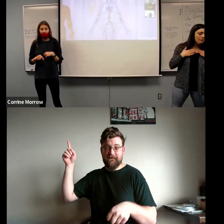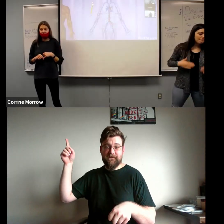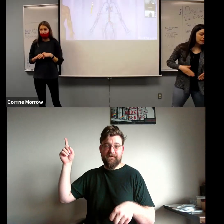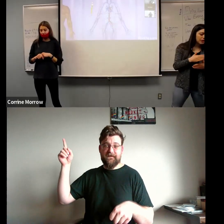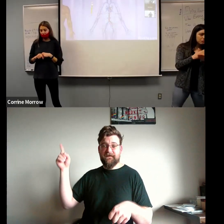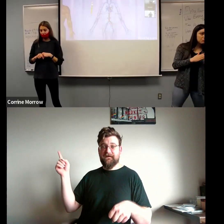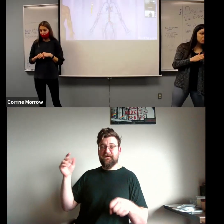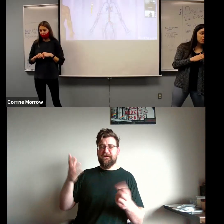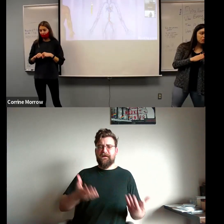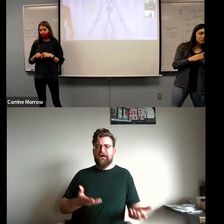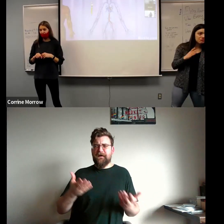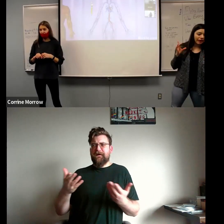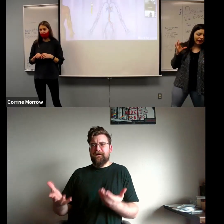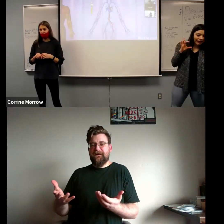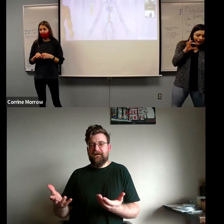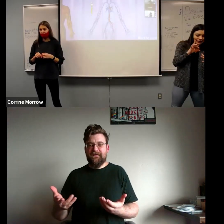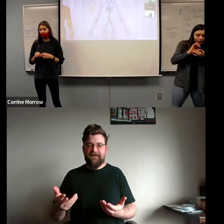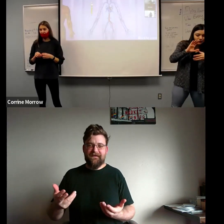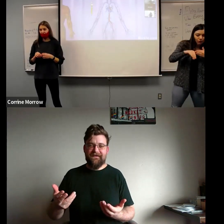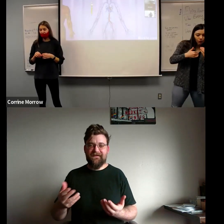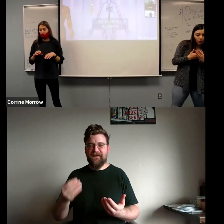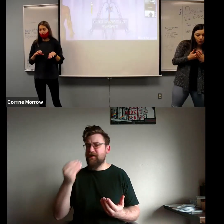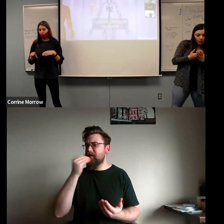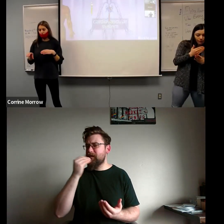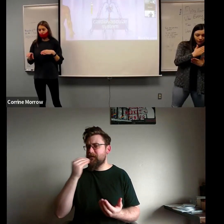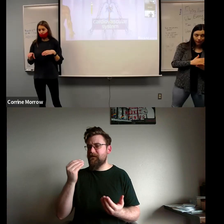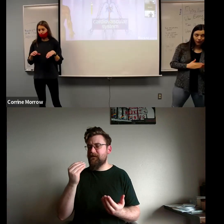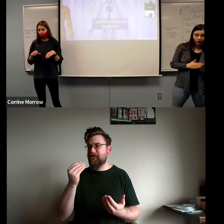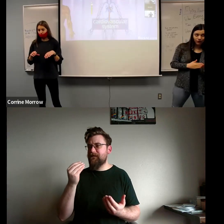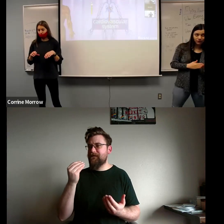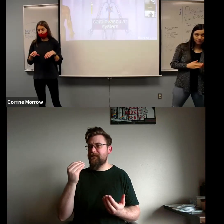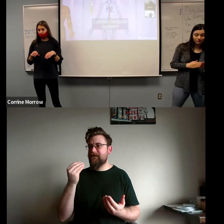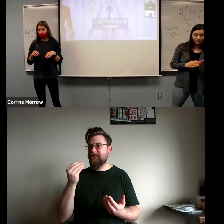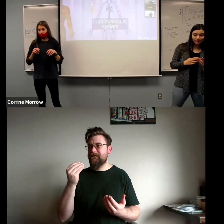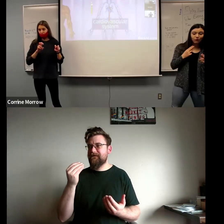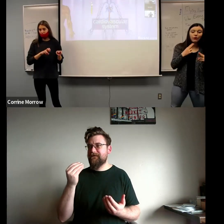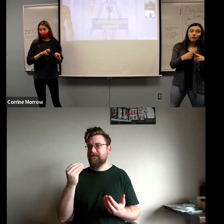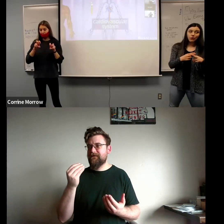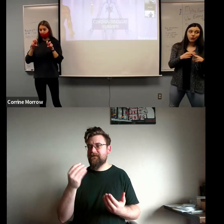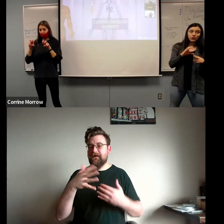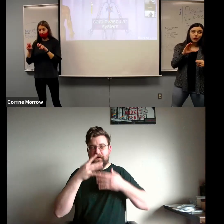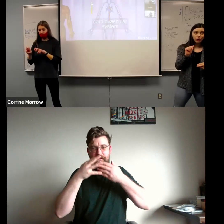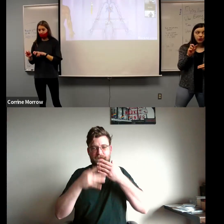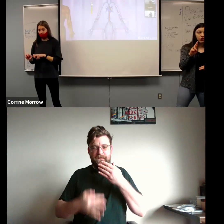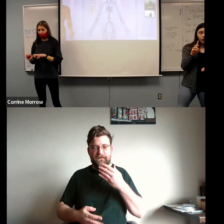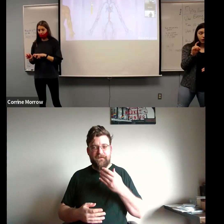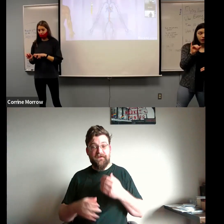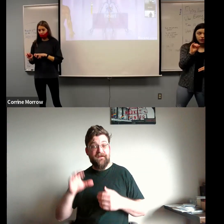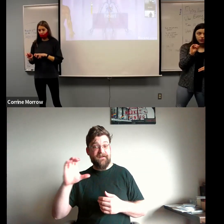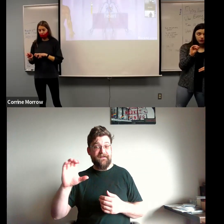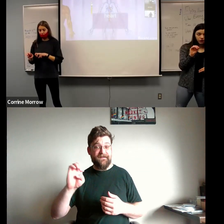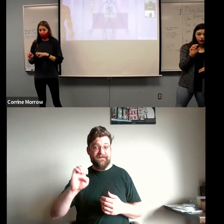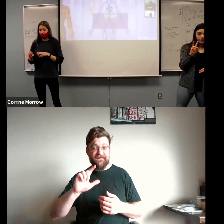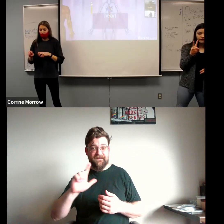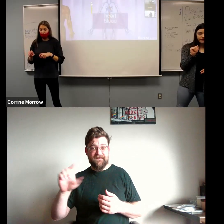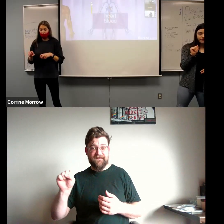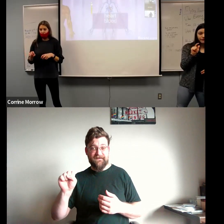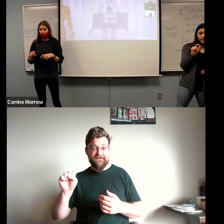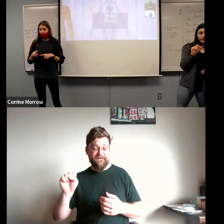cells. The circulatory system is also called the cardiovascular system. It includes the heart, the blood,